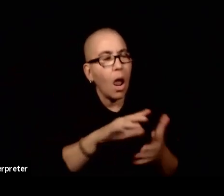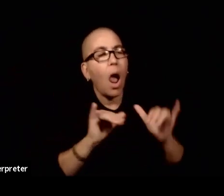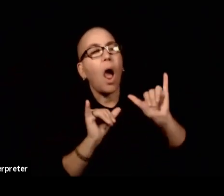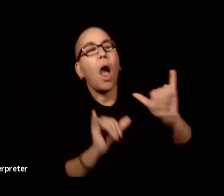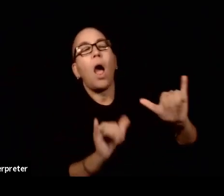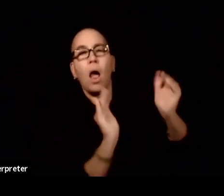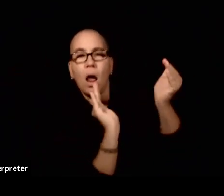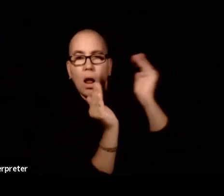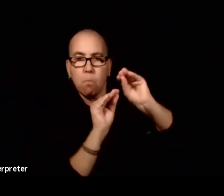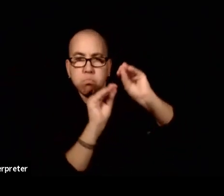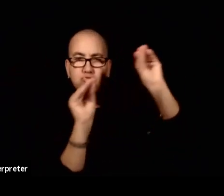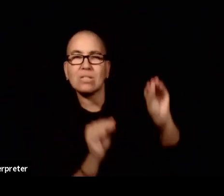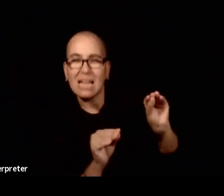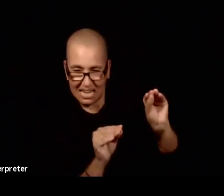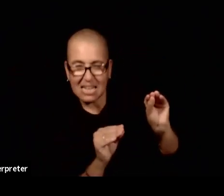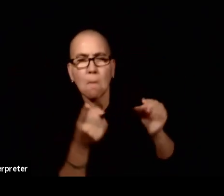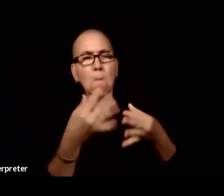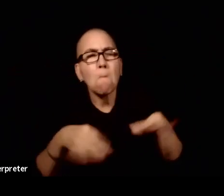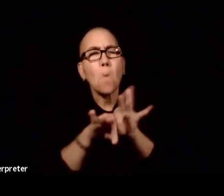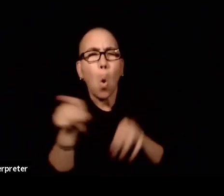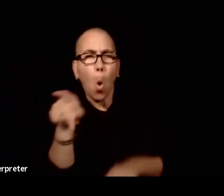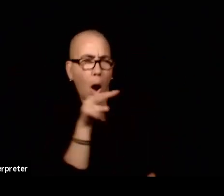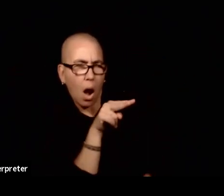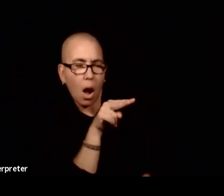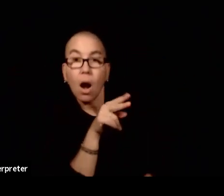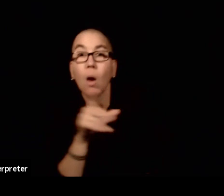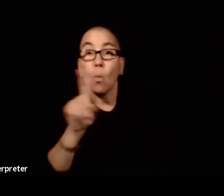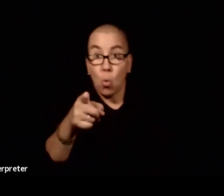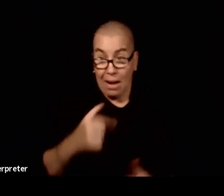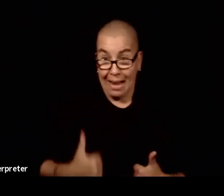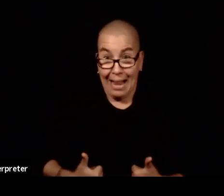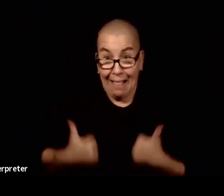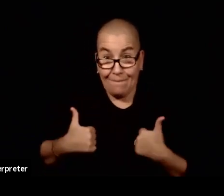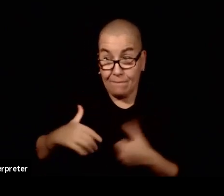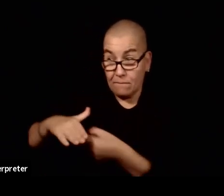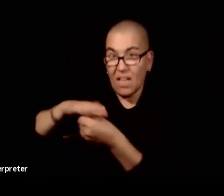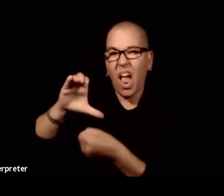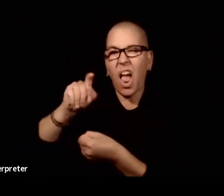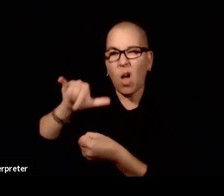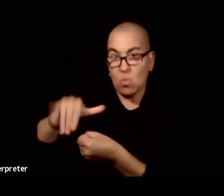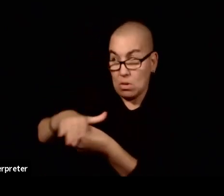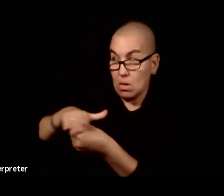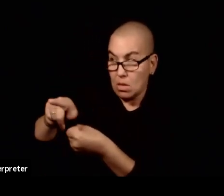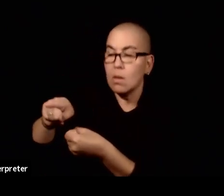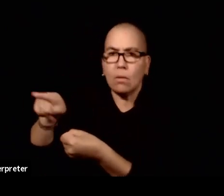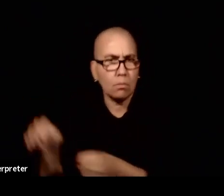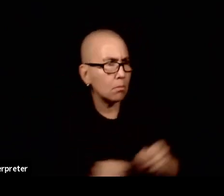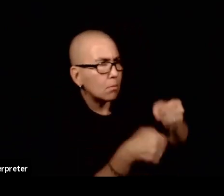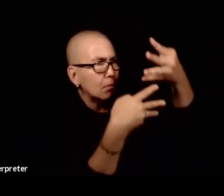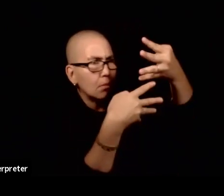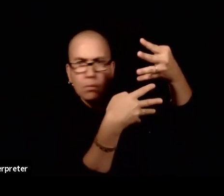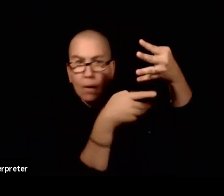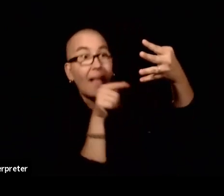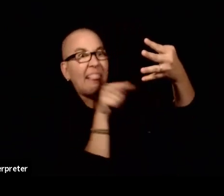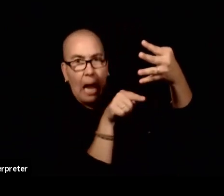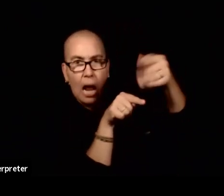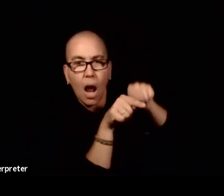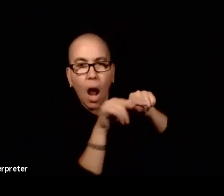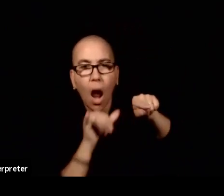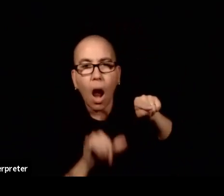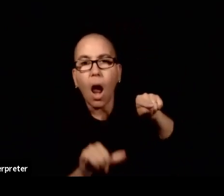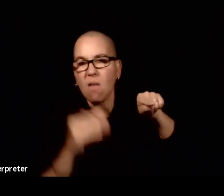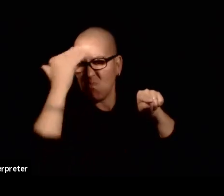level and how that's changing over time. We also added a slide about childcare related cases. It shows how